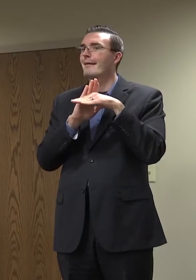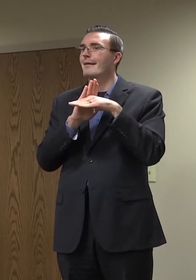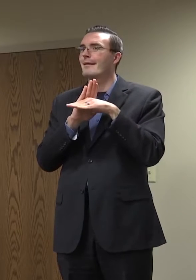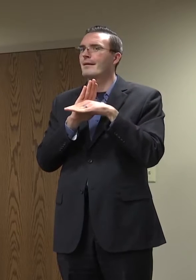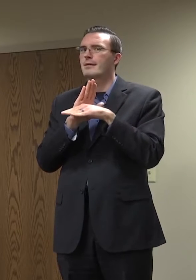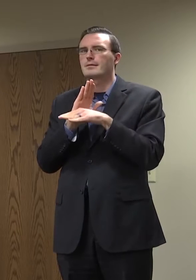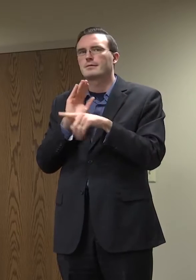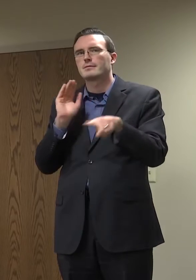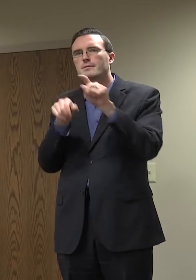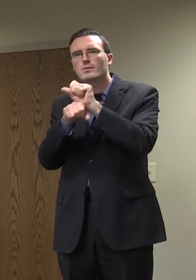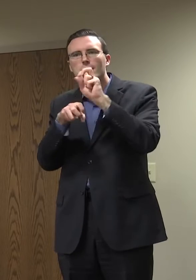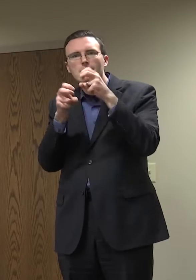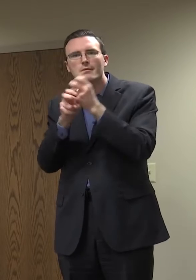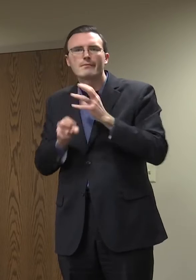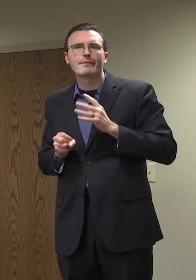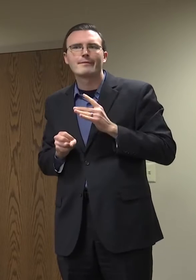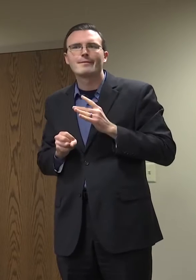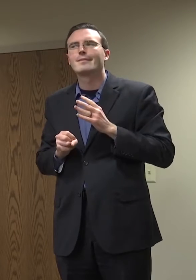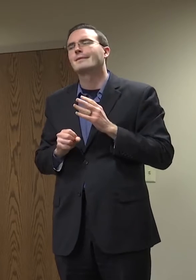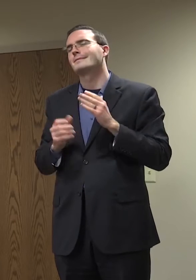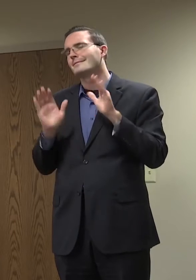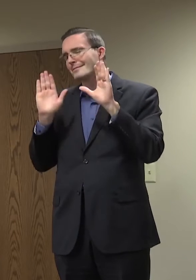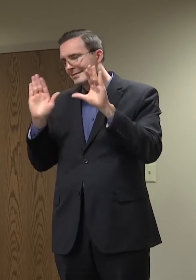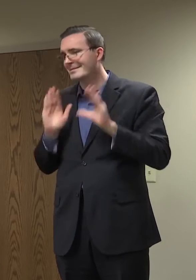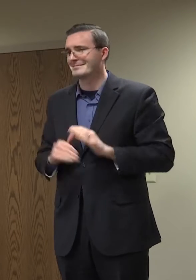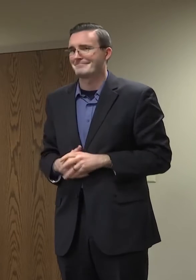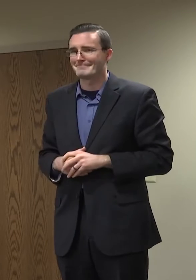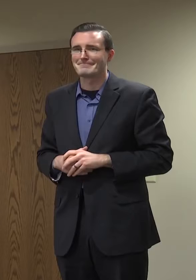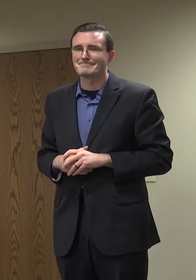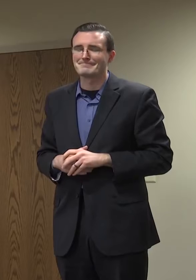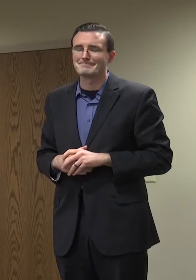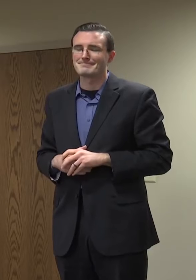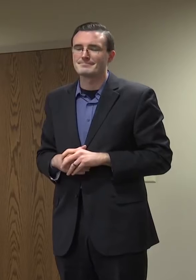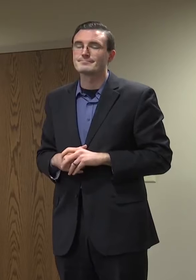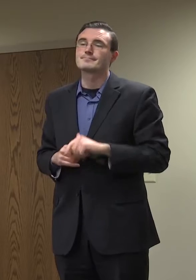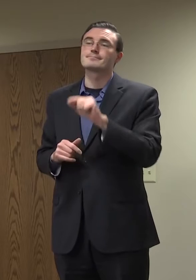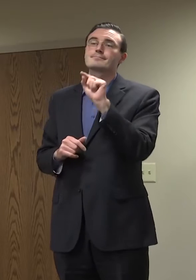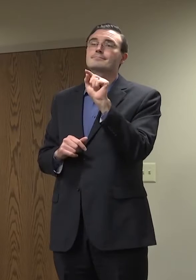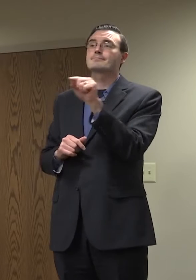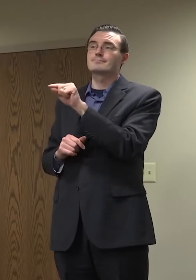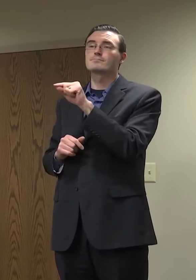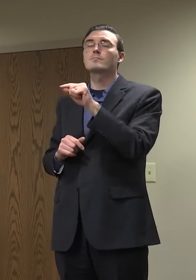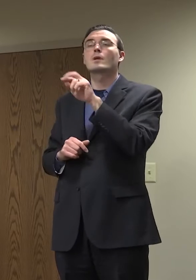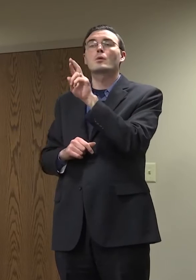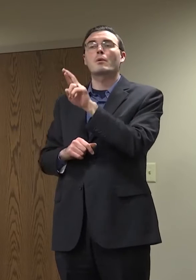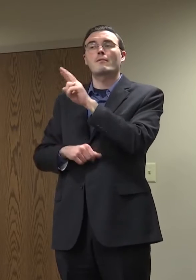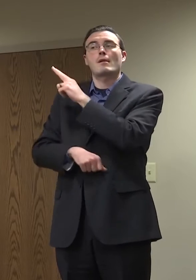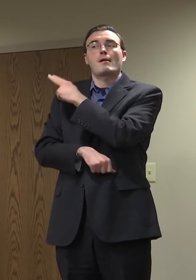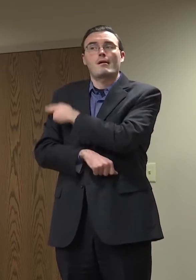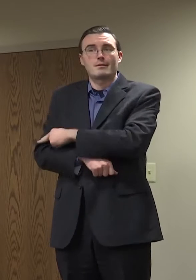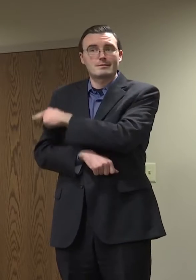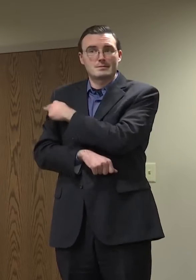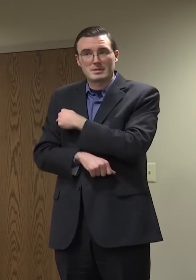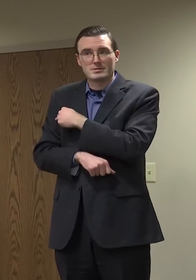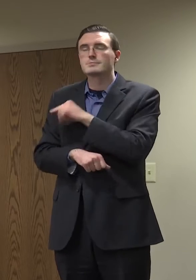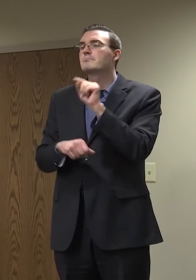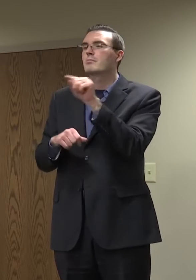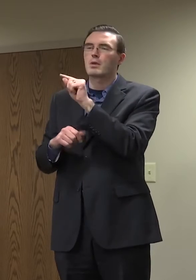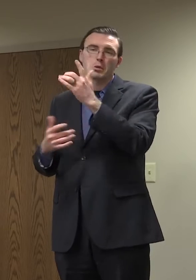The number of COVID positive and people under investigation in Rockford hospitals, as reported on Monday,